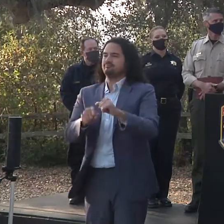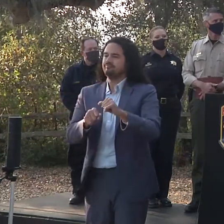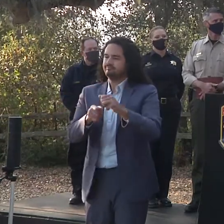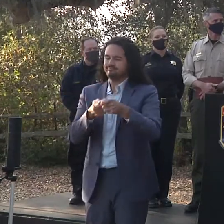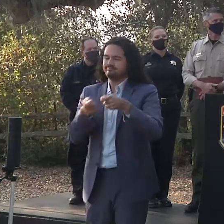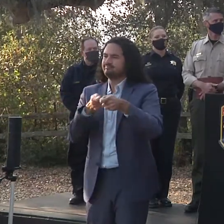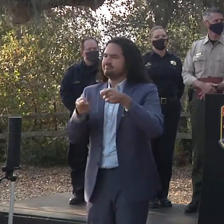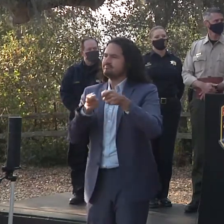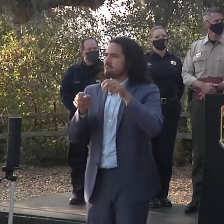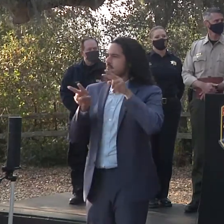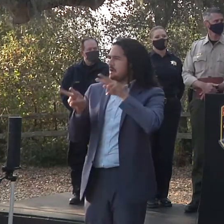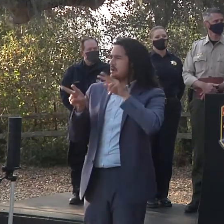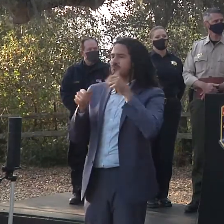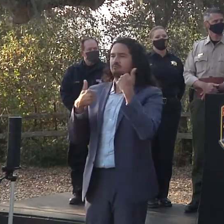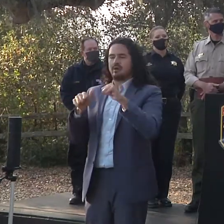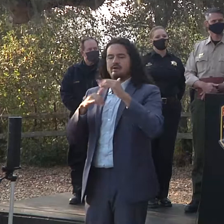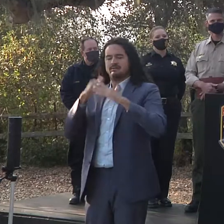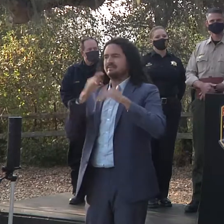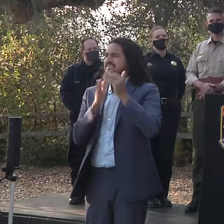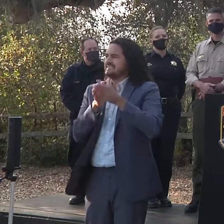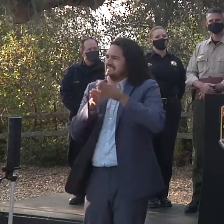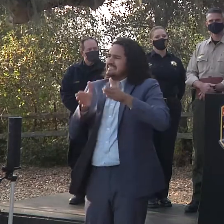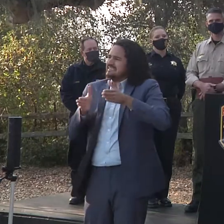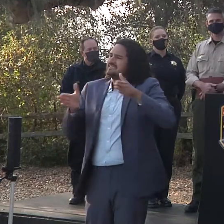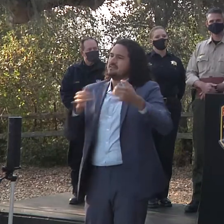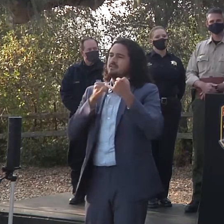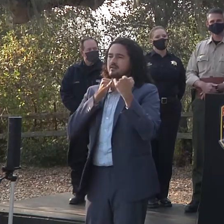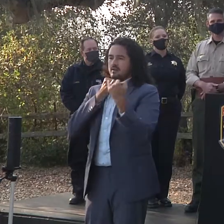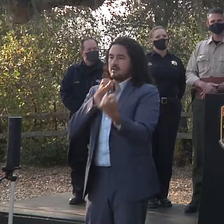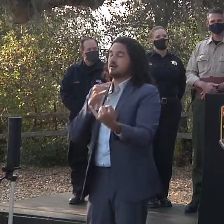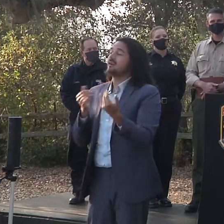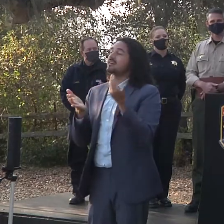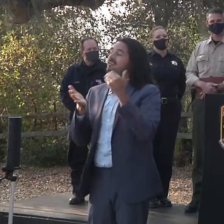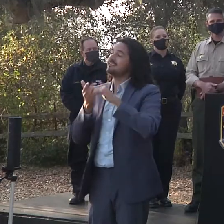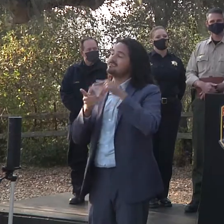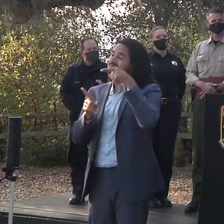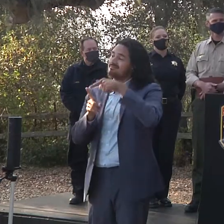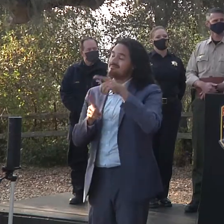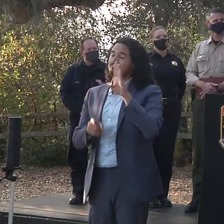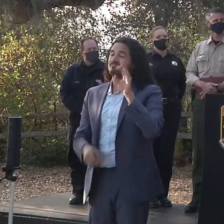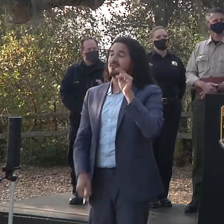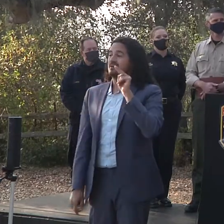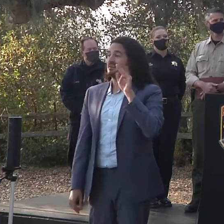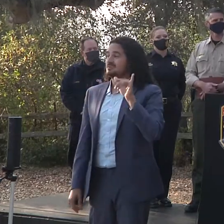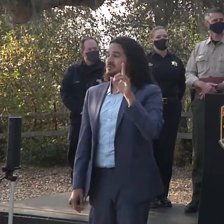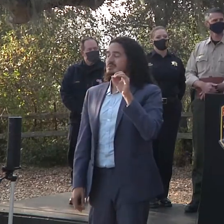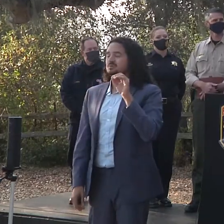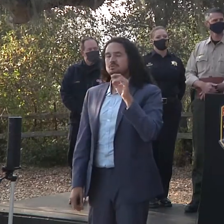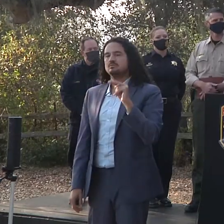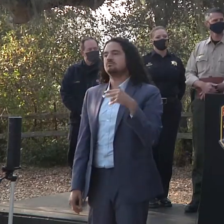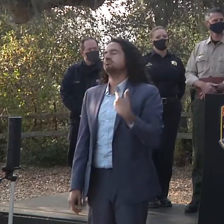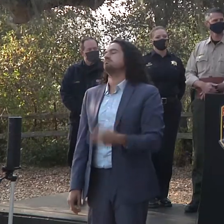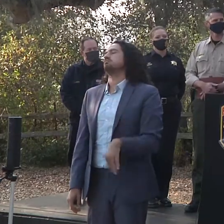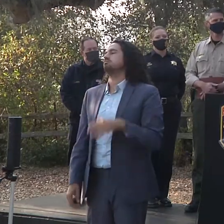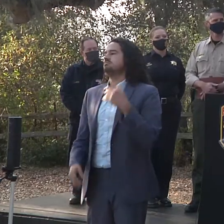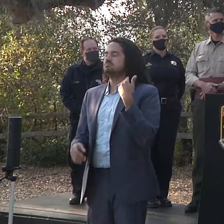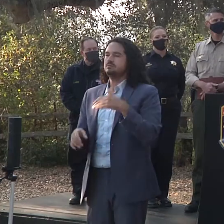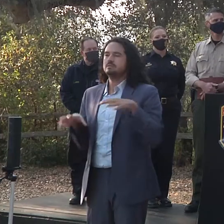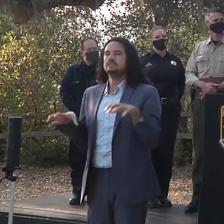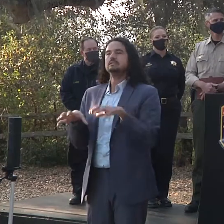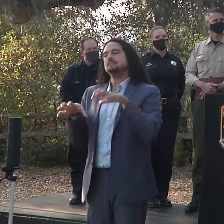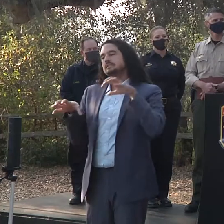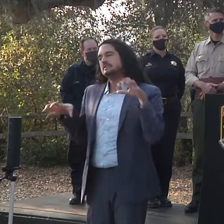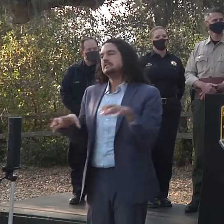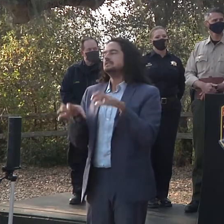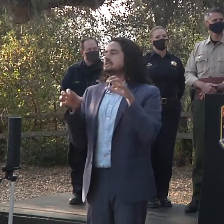that. Again, Bonnie Doon, a lot of hard work in there and continued work still ongoing. And it's going to